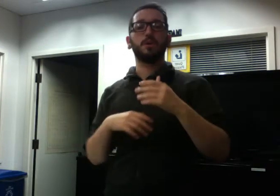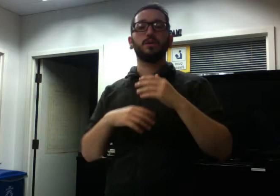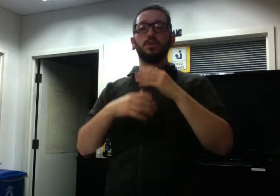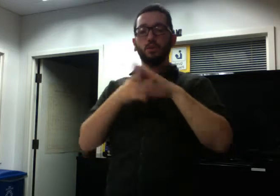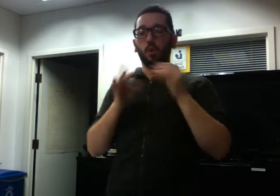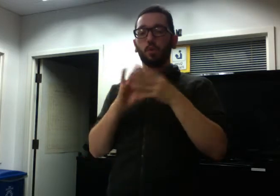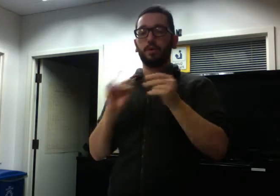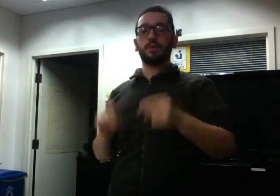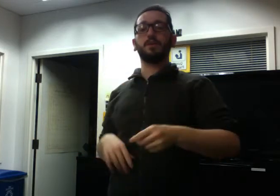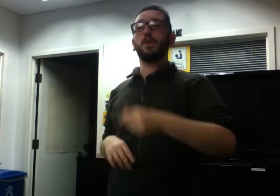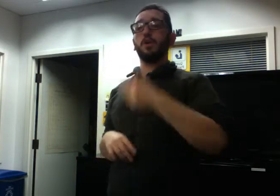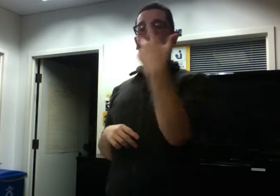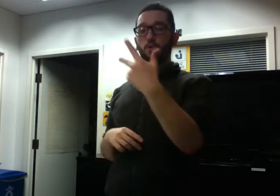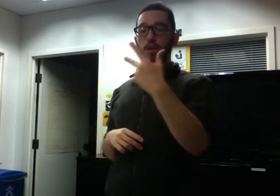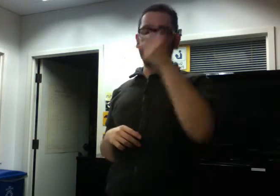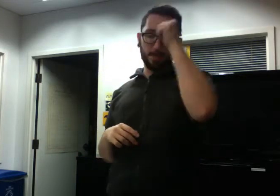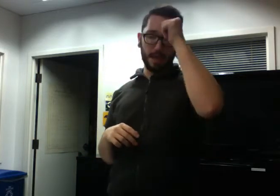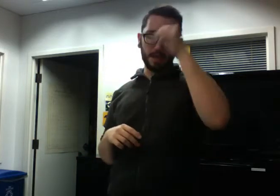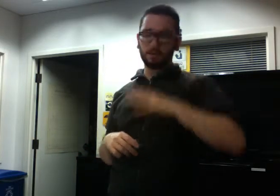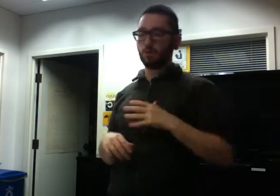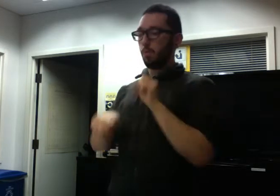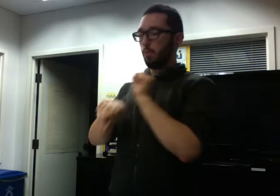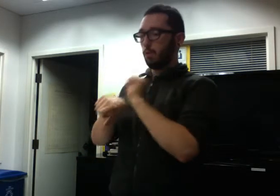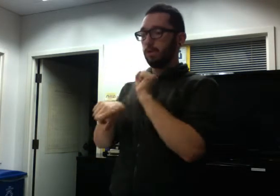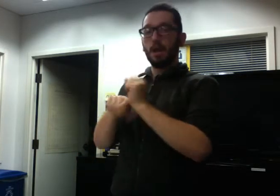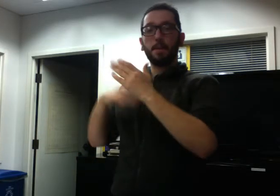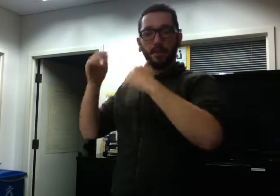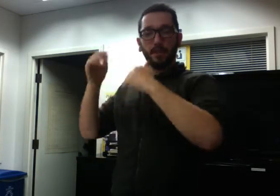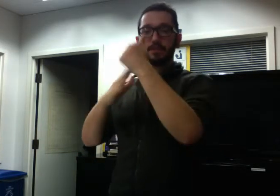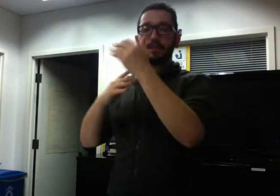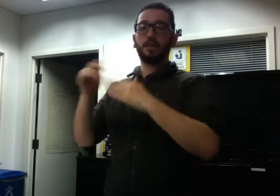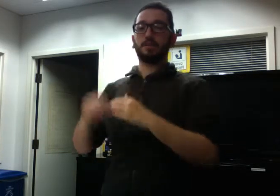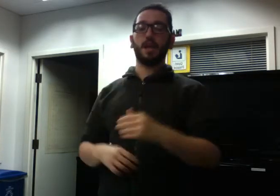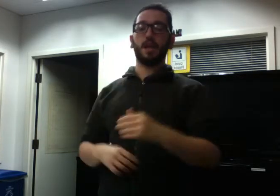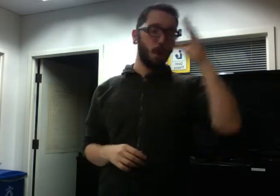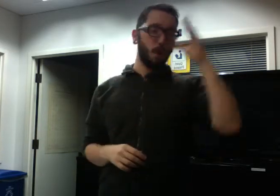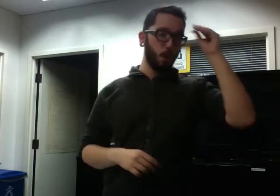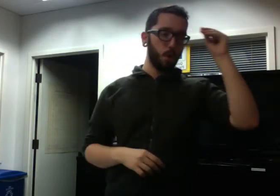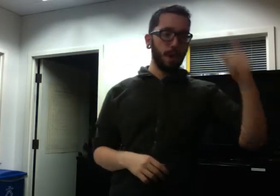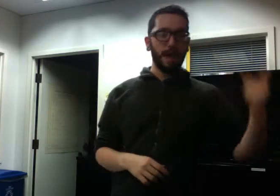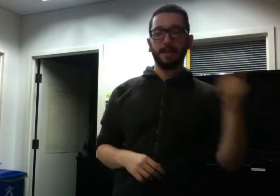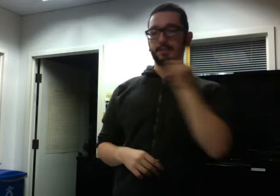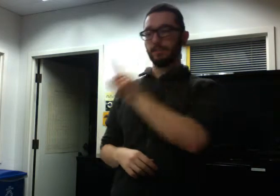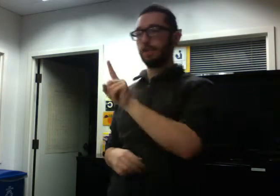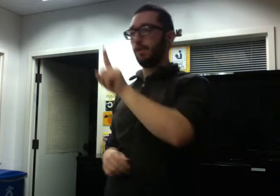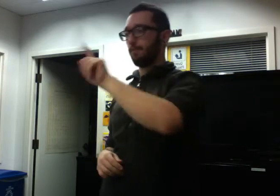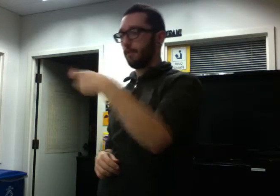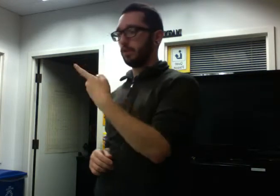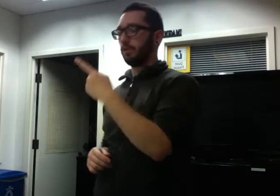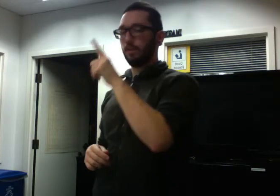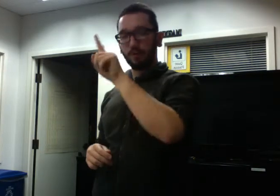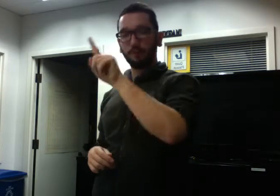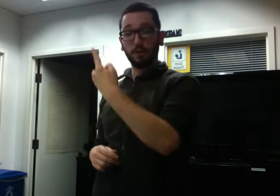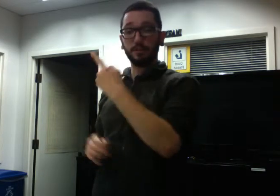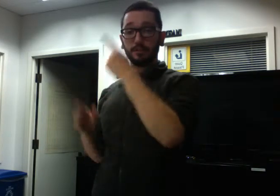building. A little boy happened by and asked the first brick mason, "What are you doing?" Without even looking up,